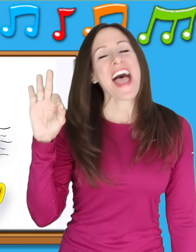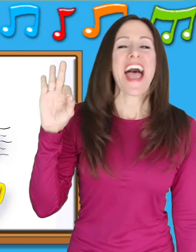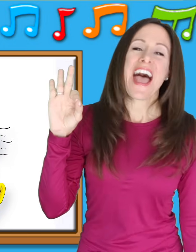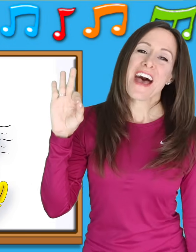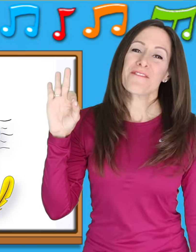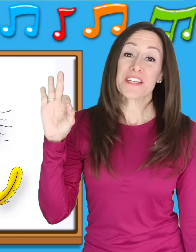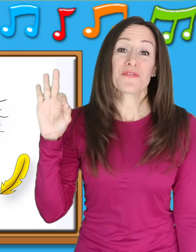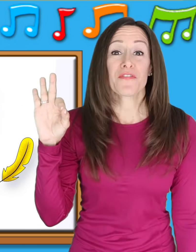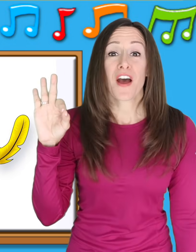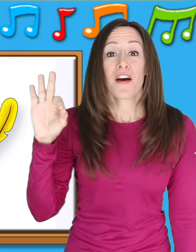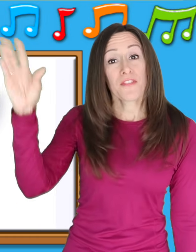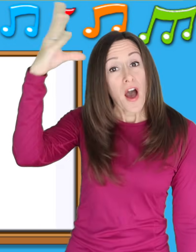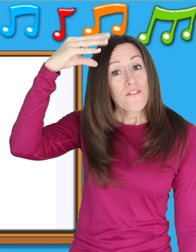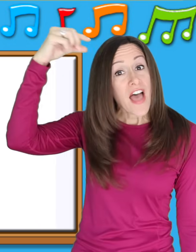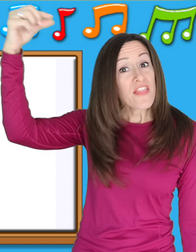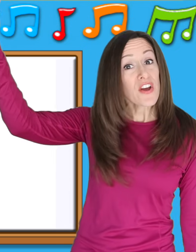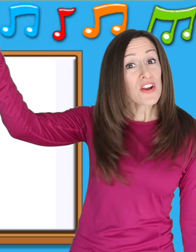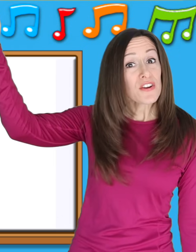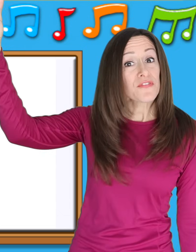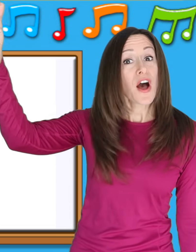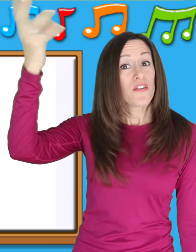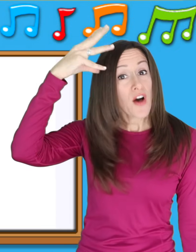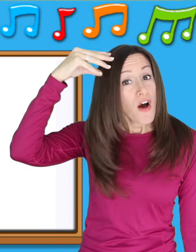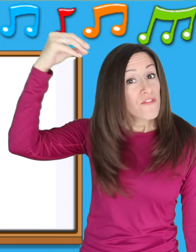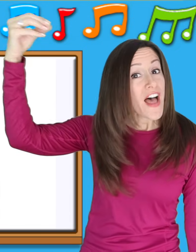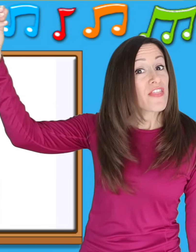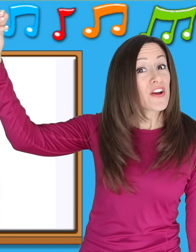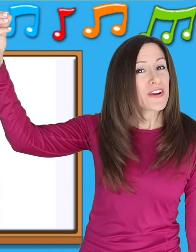F is for f, feather, f, feather